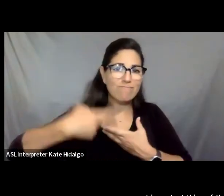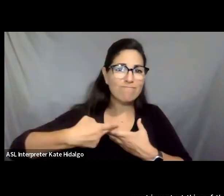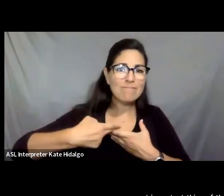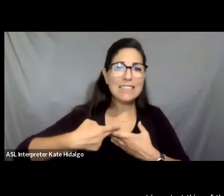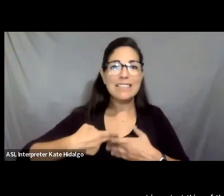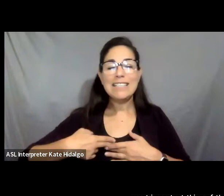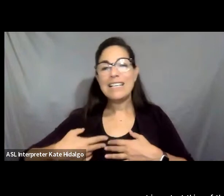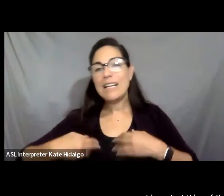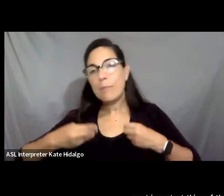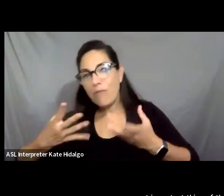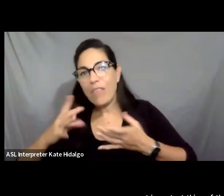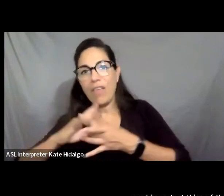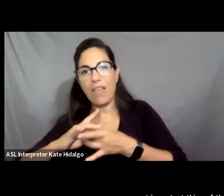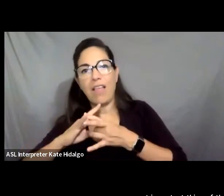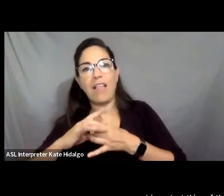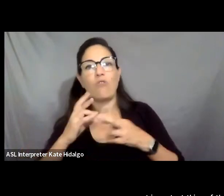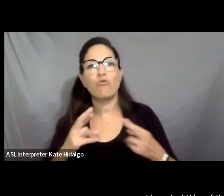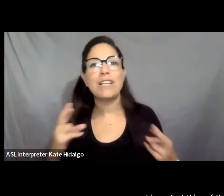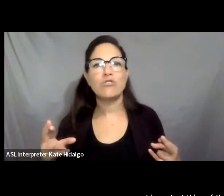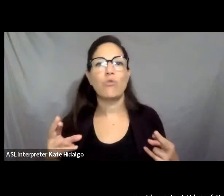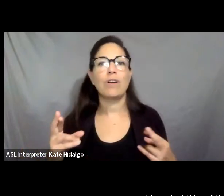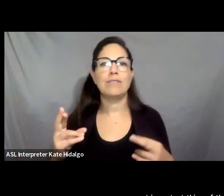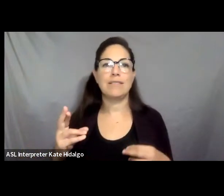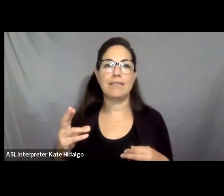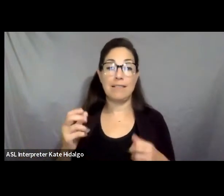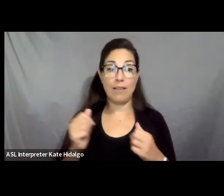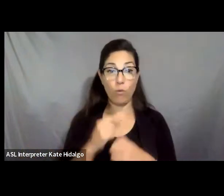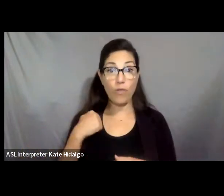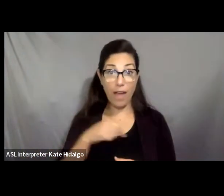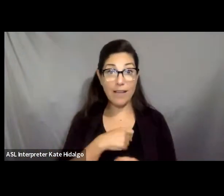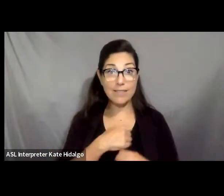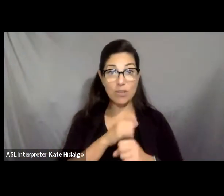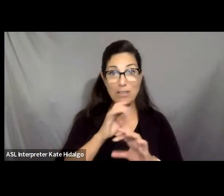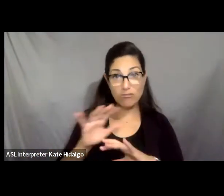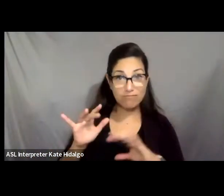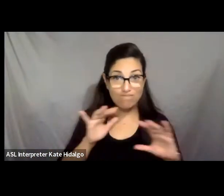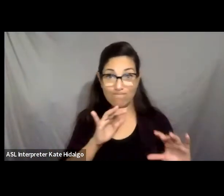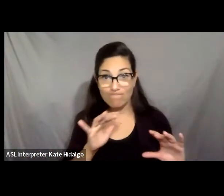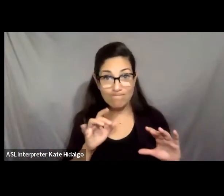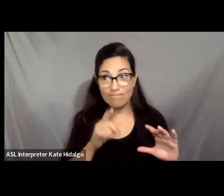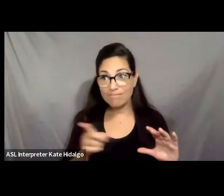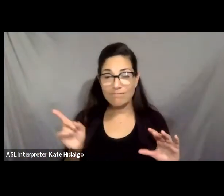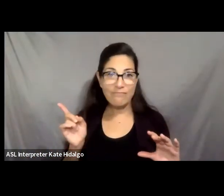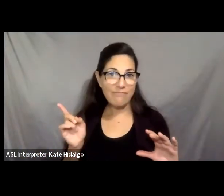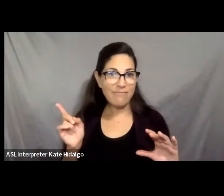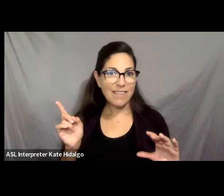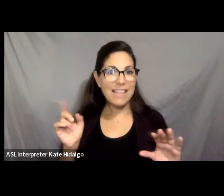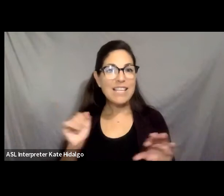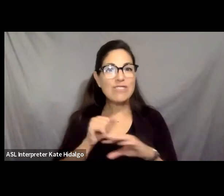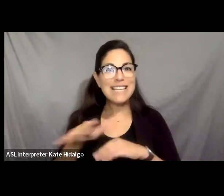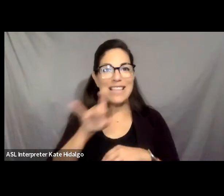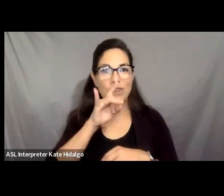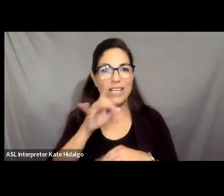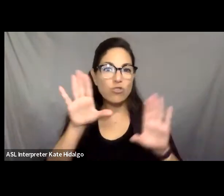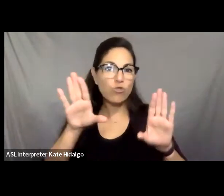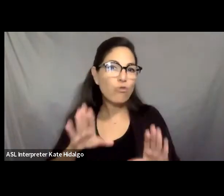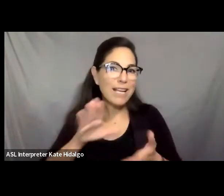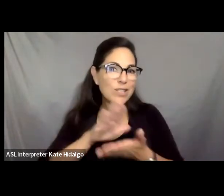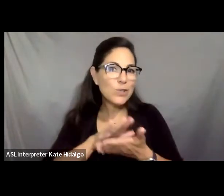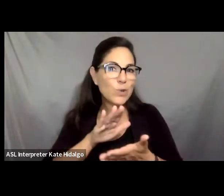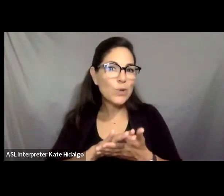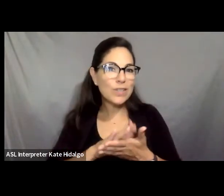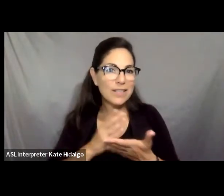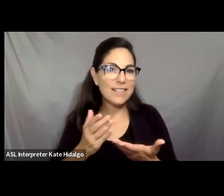them and connecting them with resources and with us to make sure that they're sending their kids to a great school in a safe